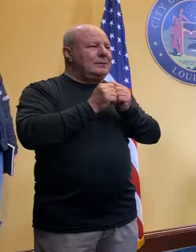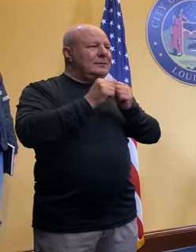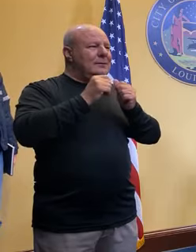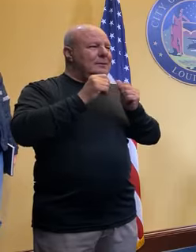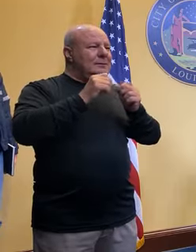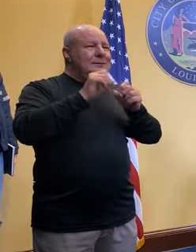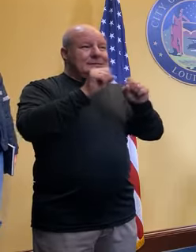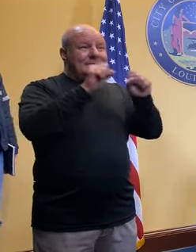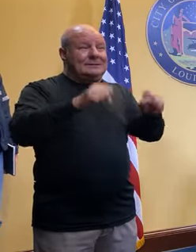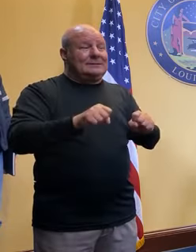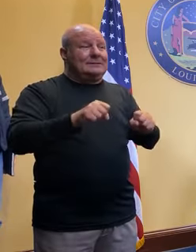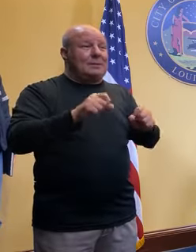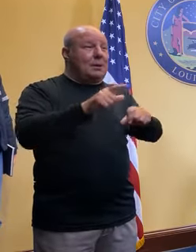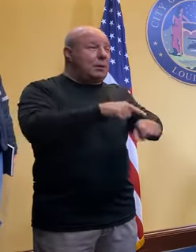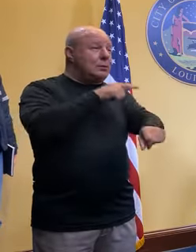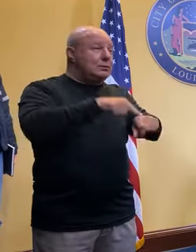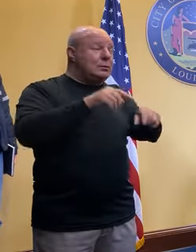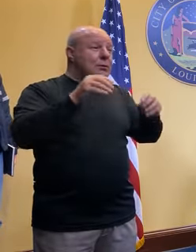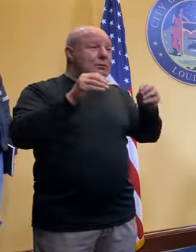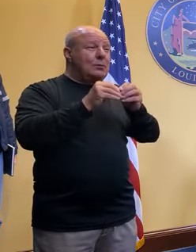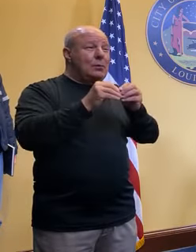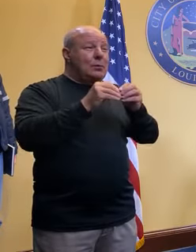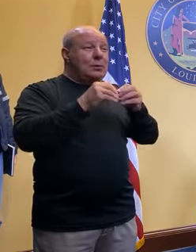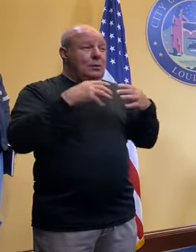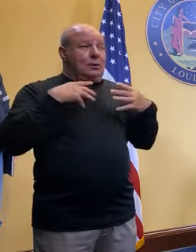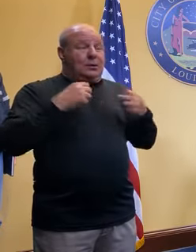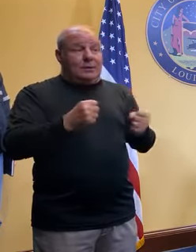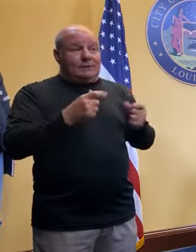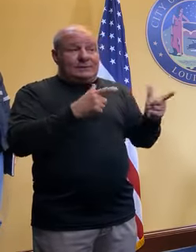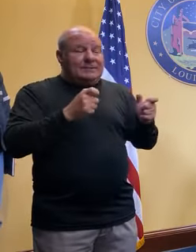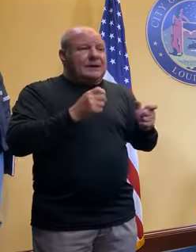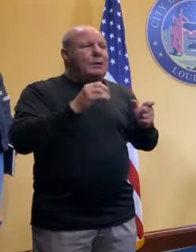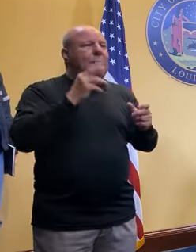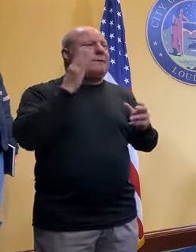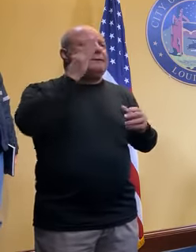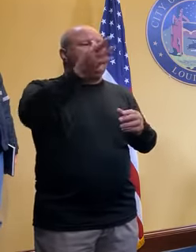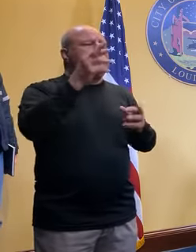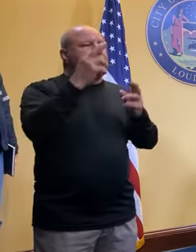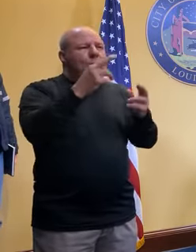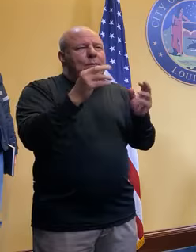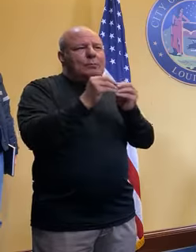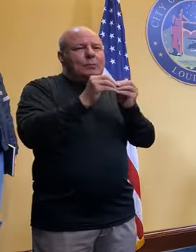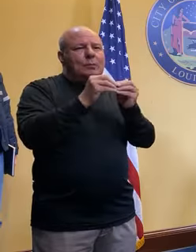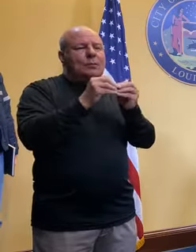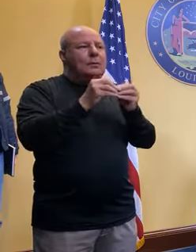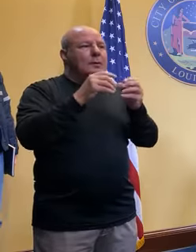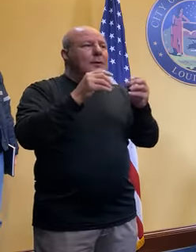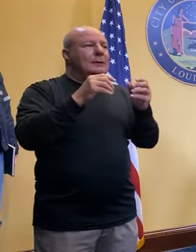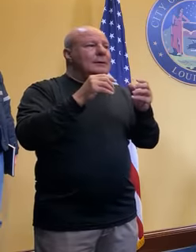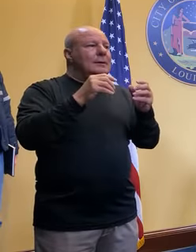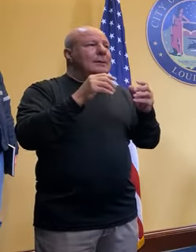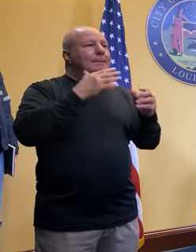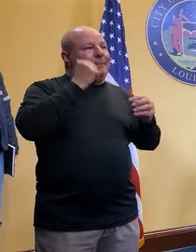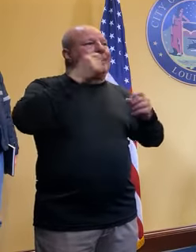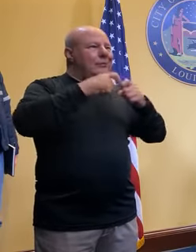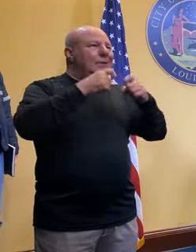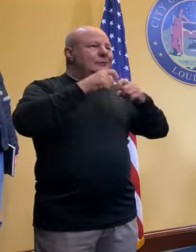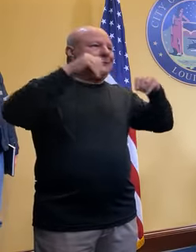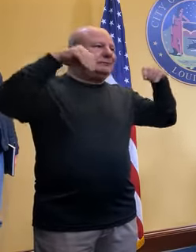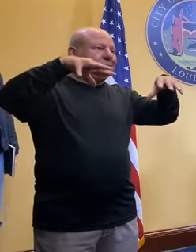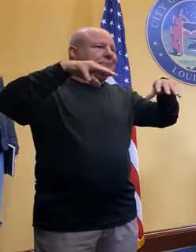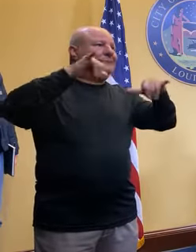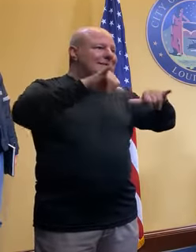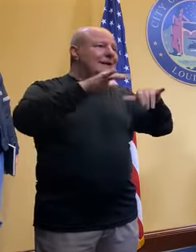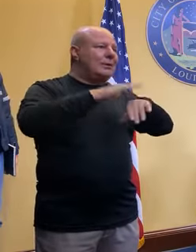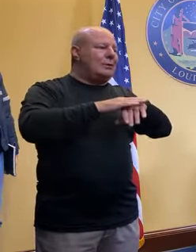recovery speed, or in the future do we hope to, be able to have a little bit more electricity hold up in an event like this? Sure. Well, we